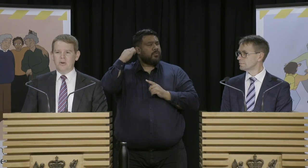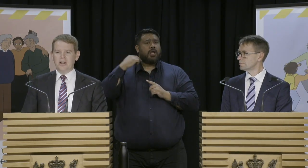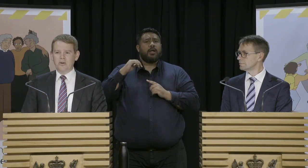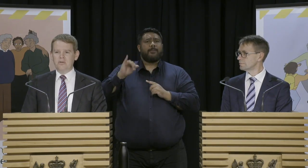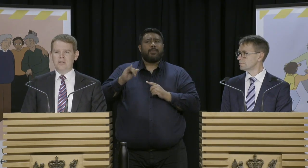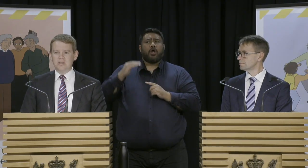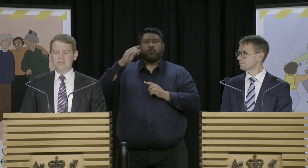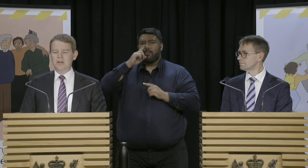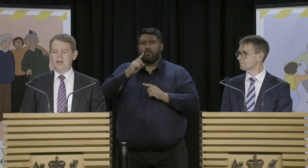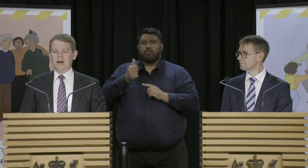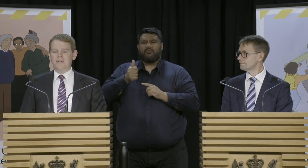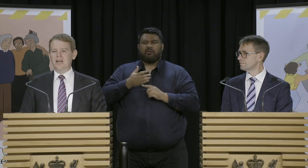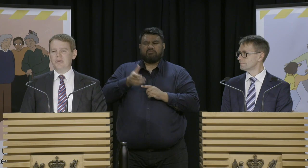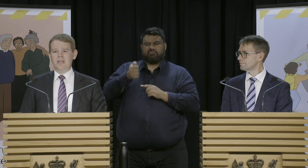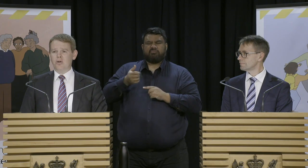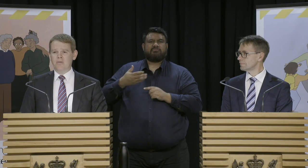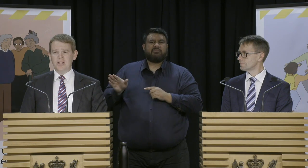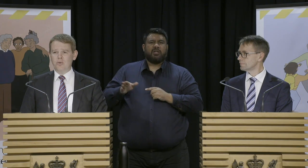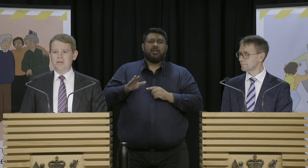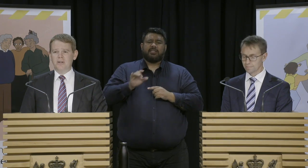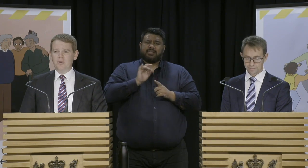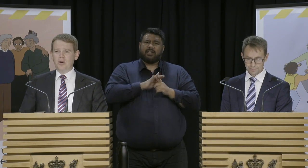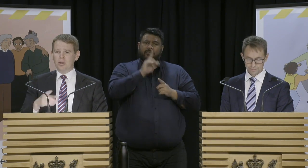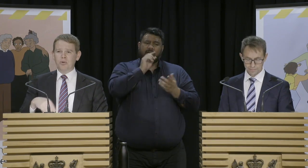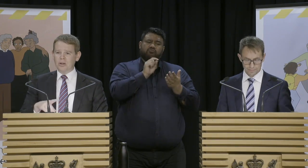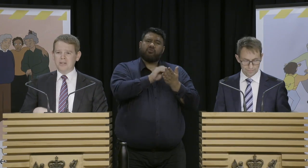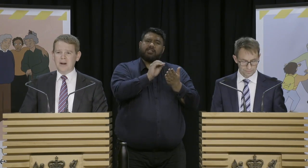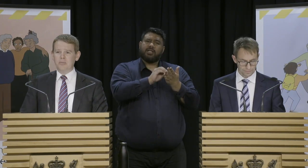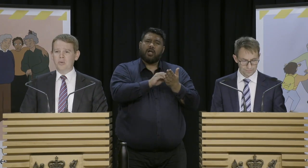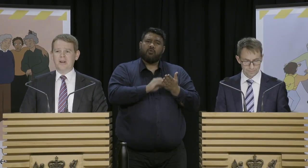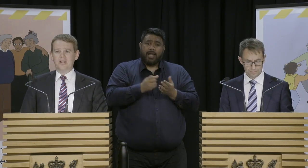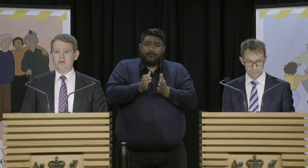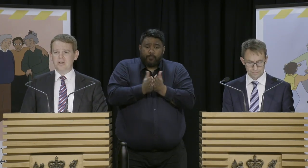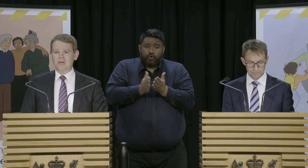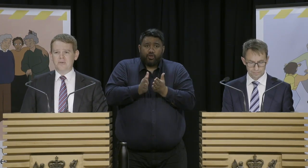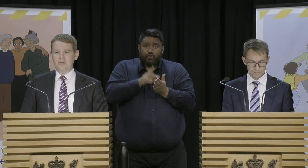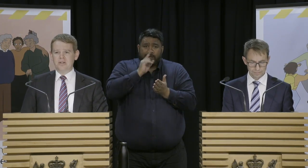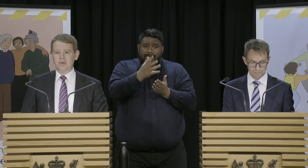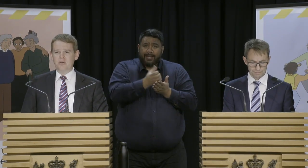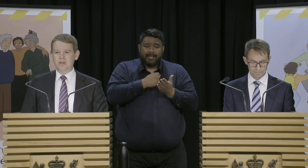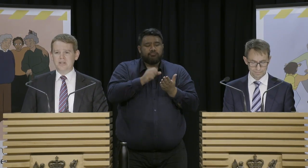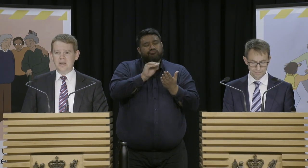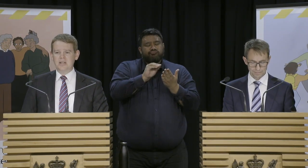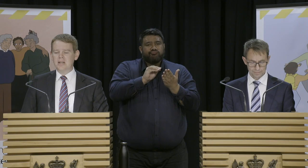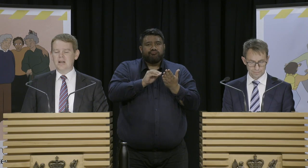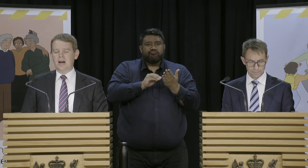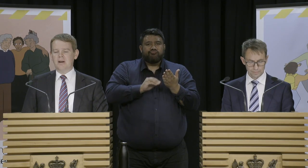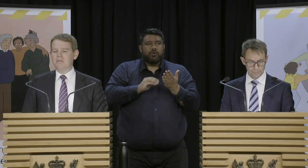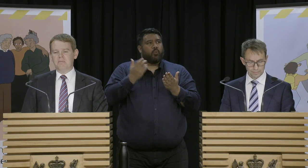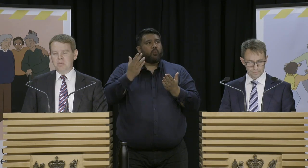the QR code system, if they're keeping some kind of record, we've got little booklets available where they can use those as a record